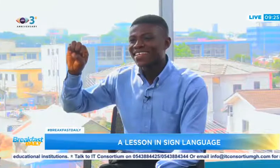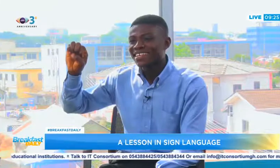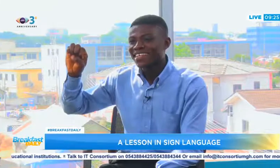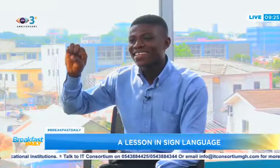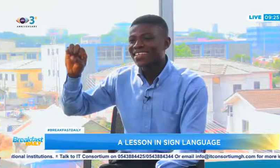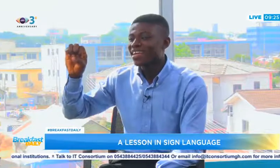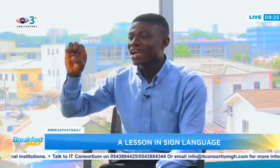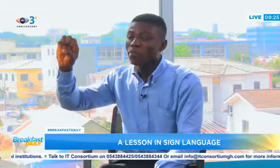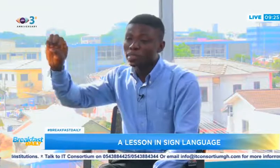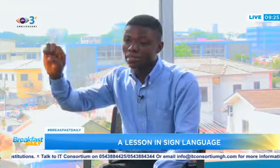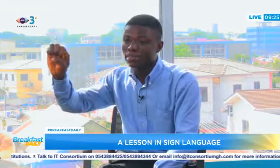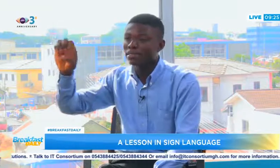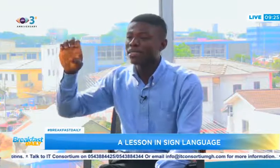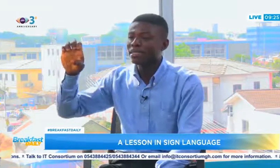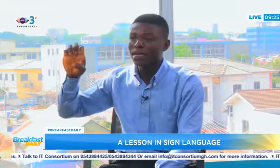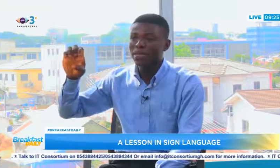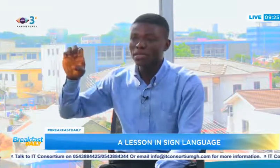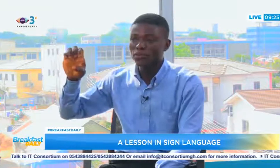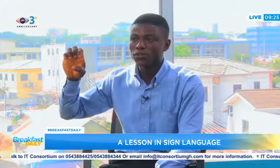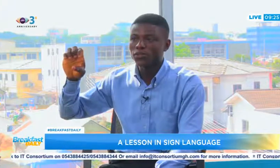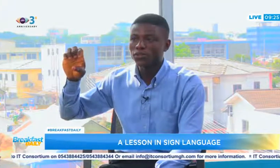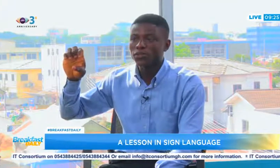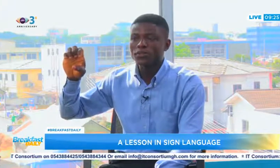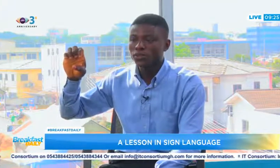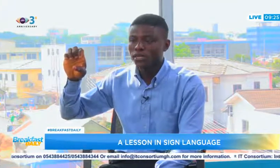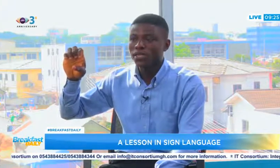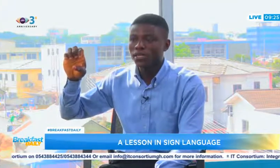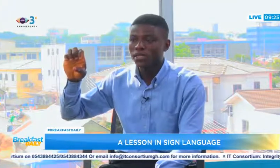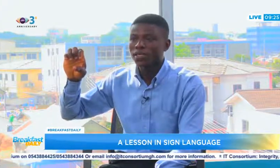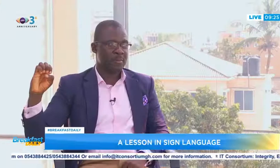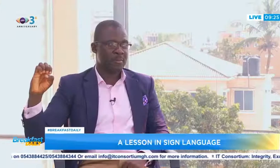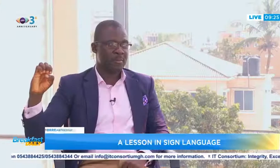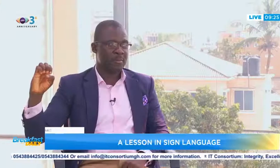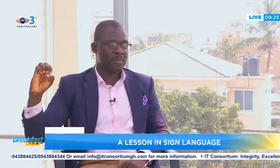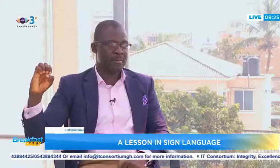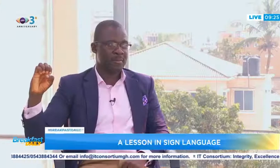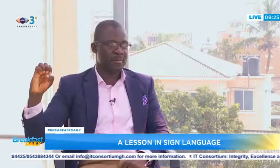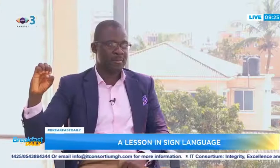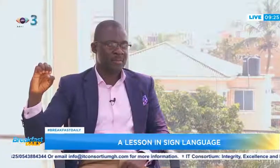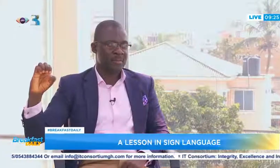Yeah. It can be this and then can be that too. Okay. E. Yeah. And then F.